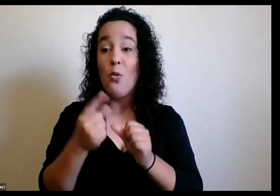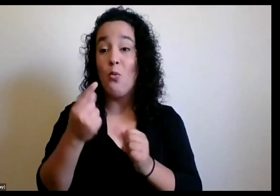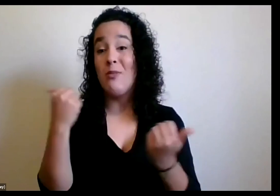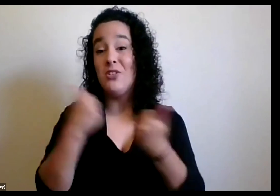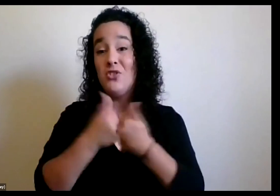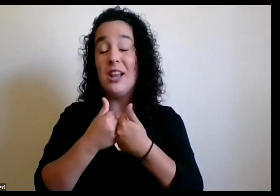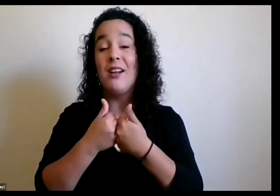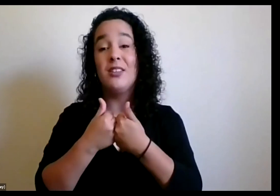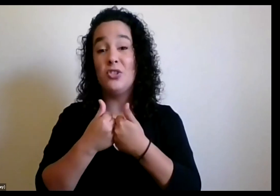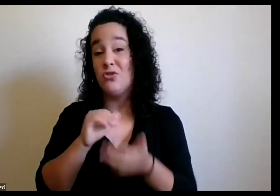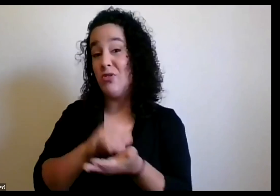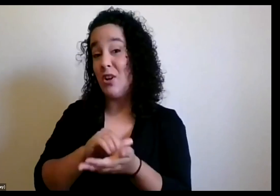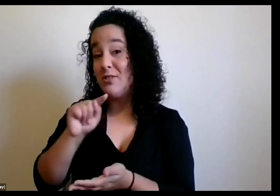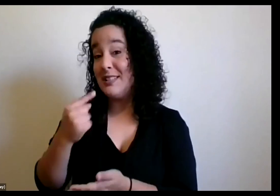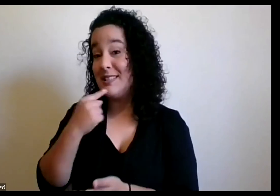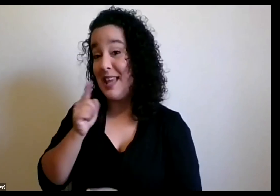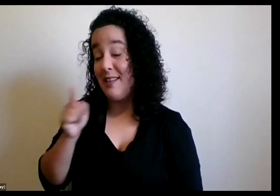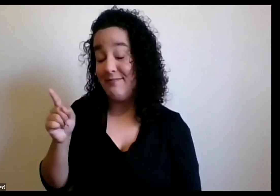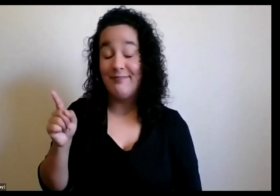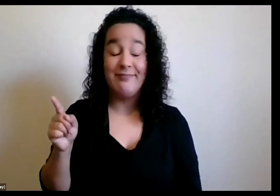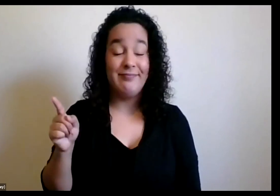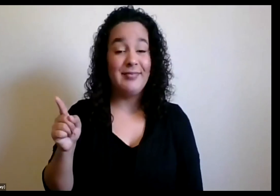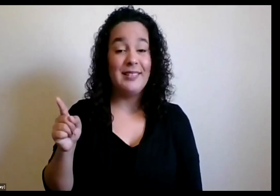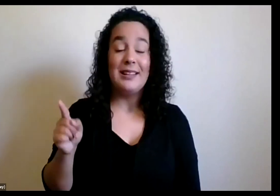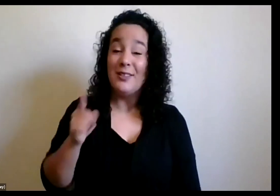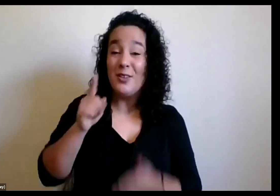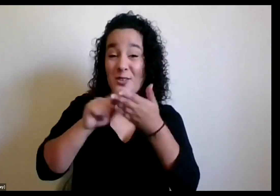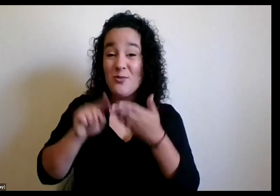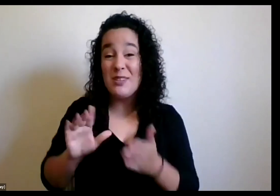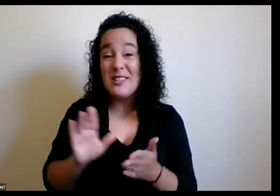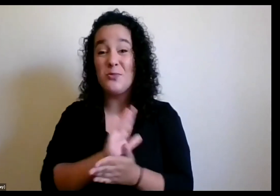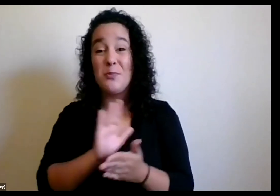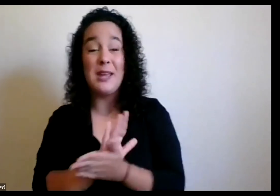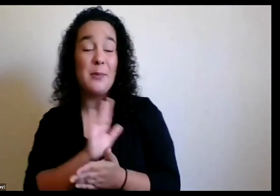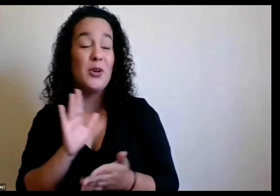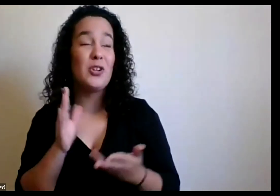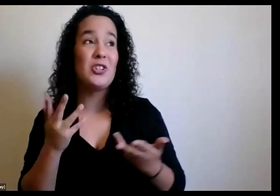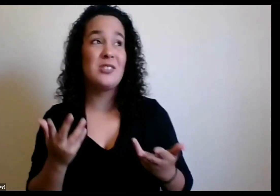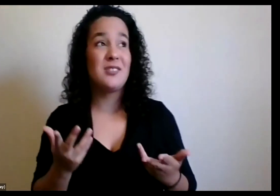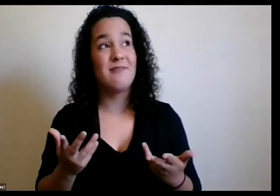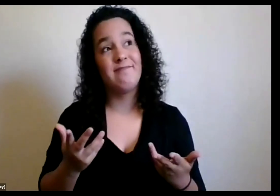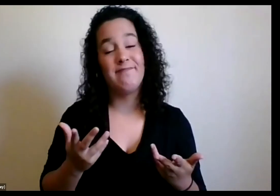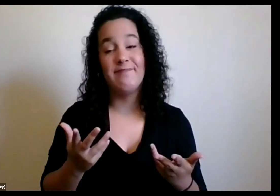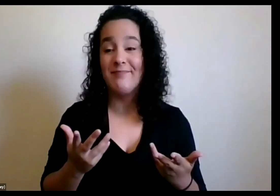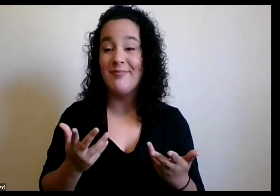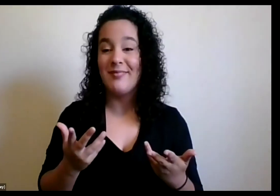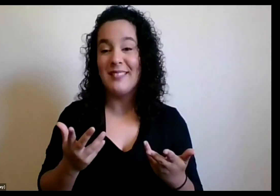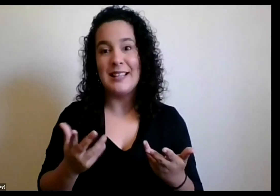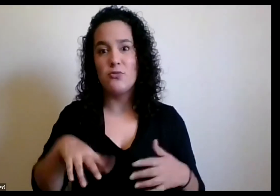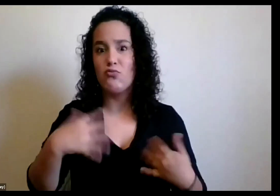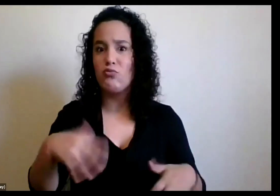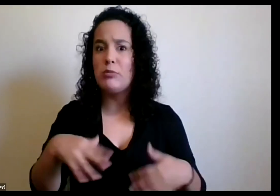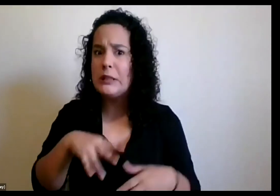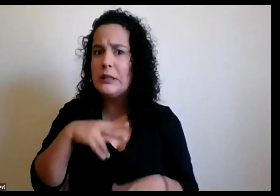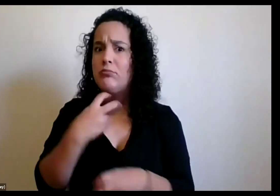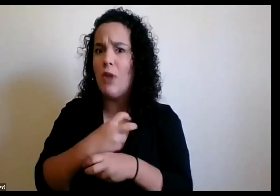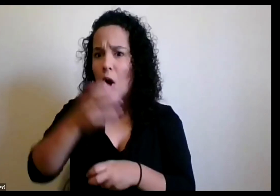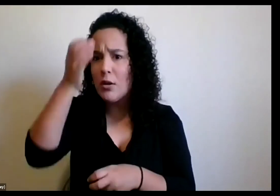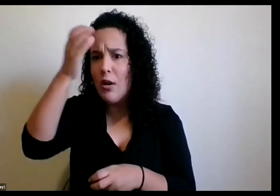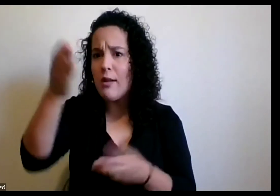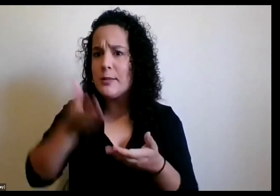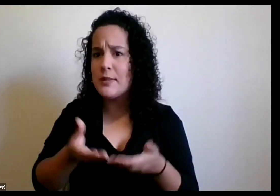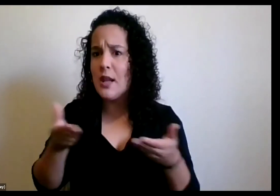Dr. T said, there's research papers and there's all these sort of, you know, it's higher concept stuff. But for folks who are doing the